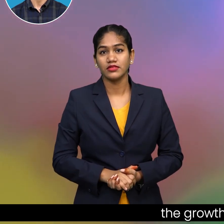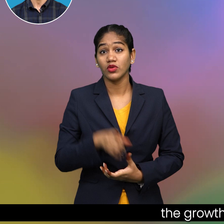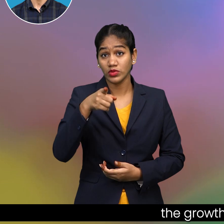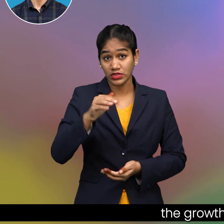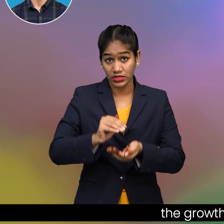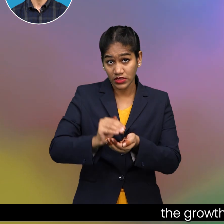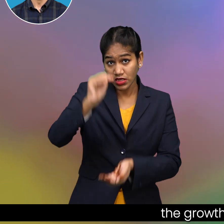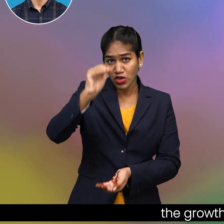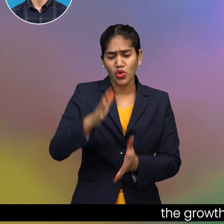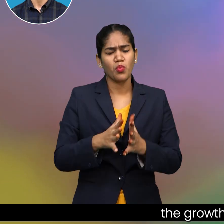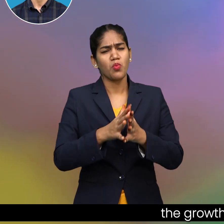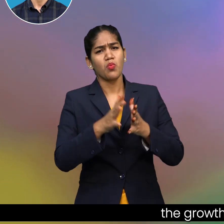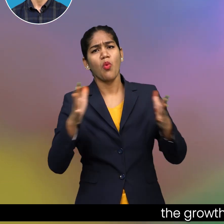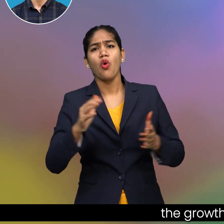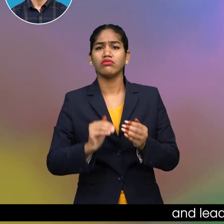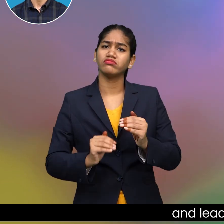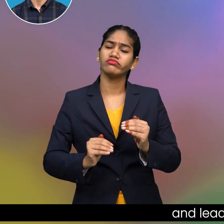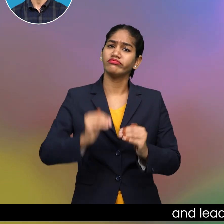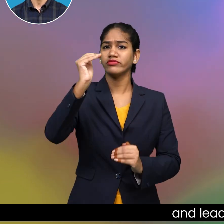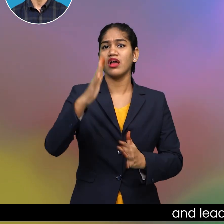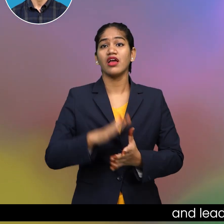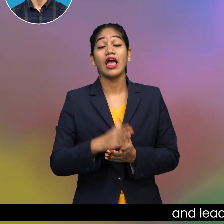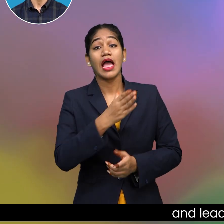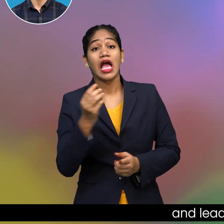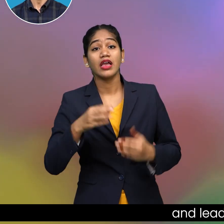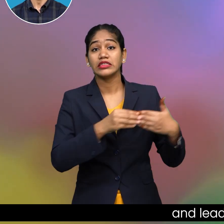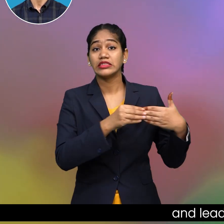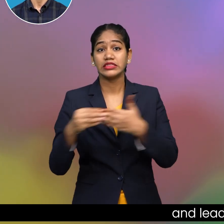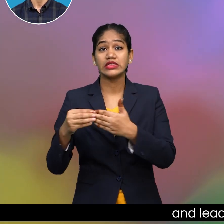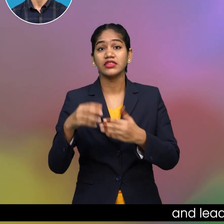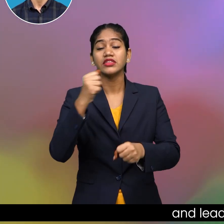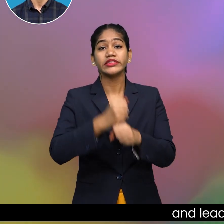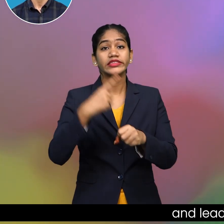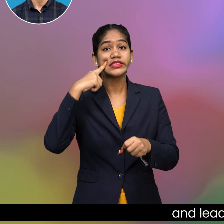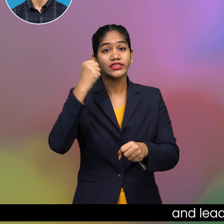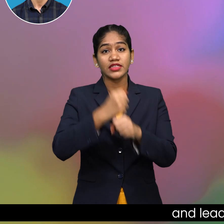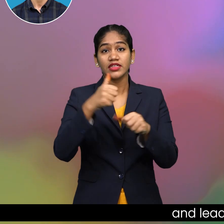the growth will be very high and leads to gigantism.